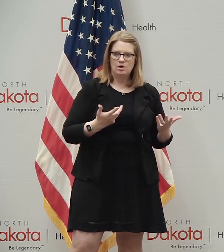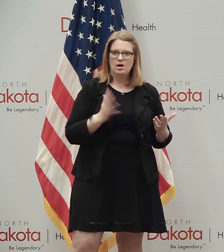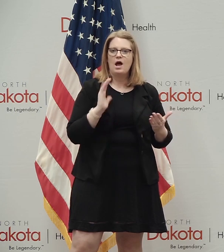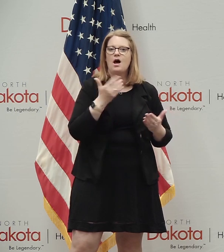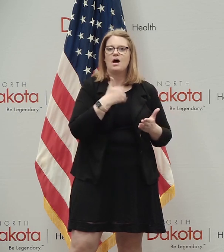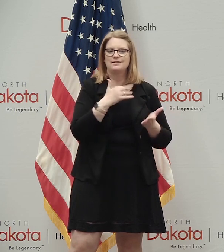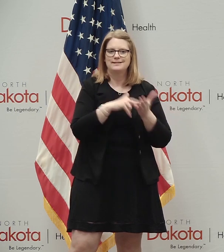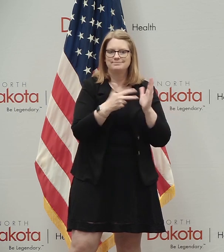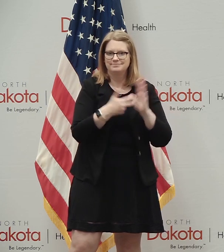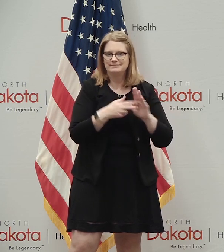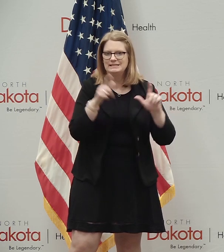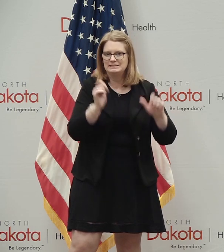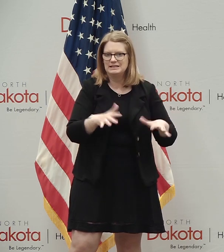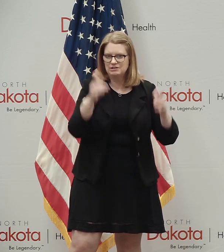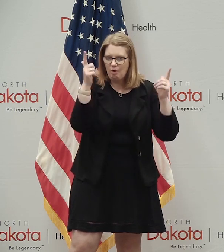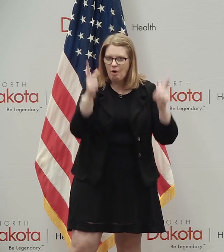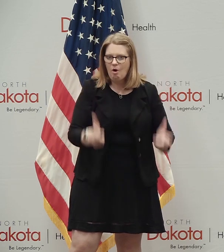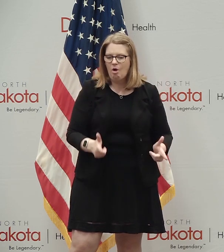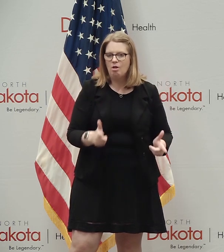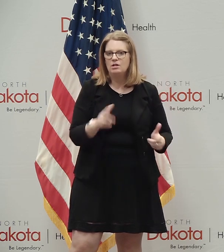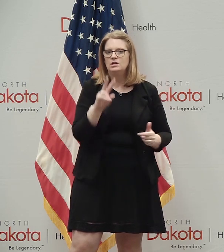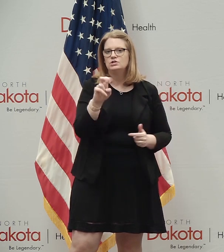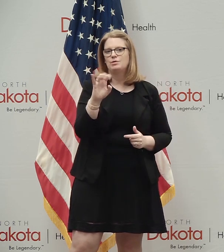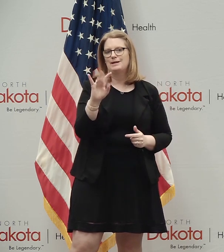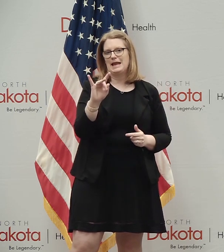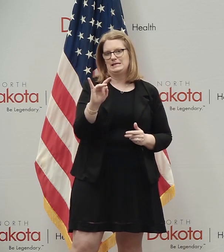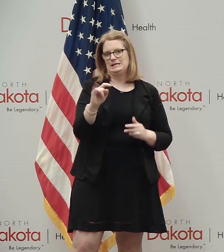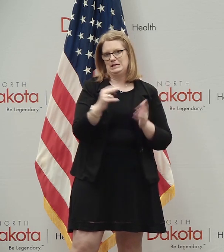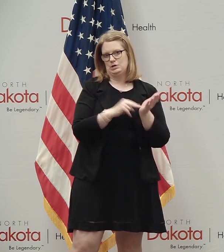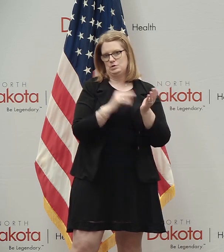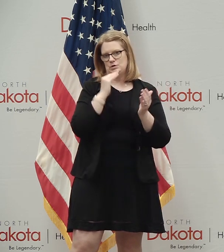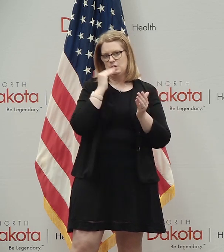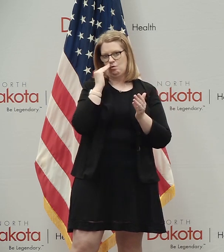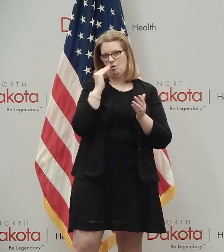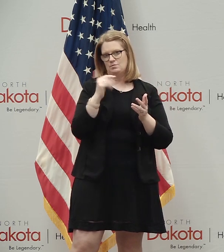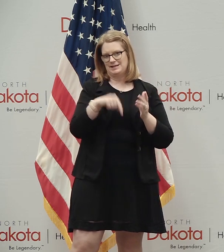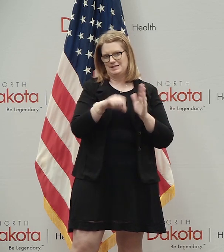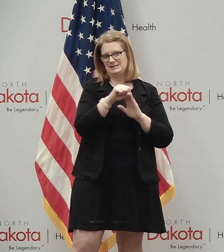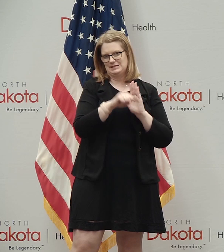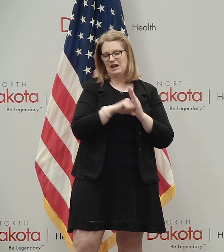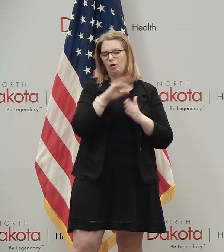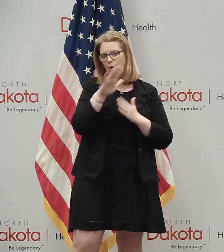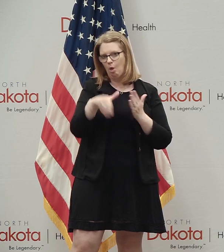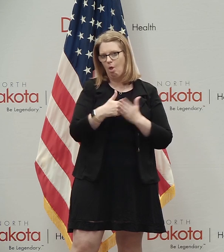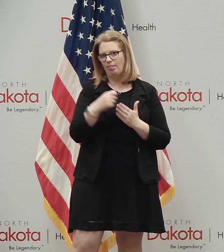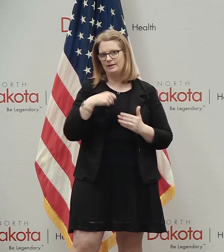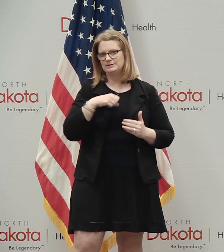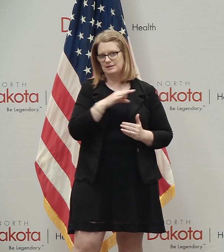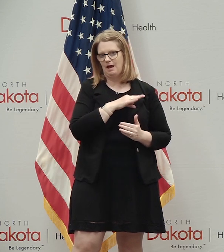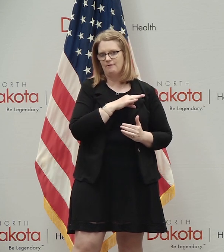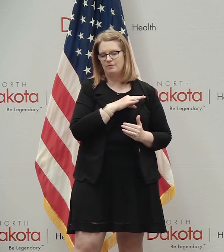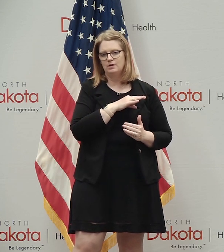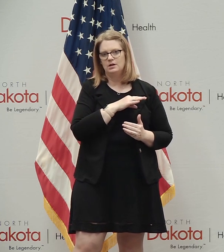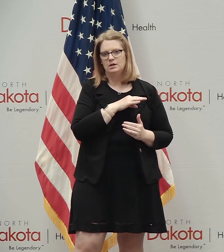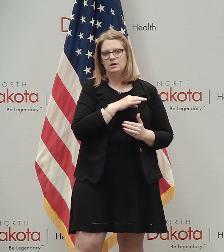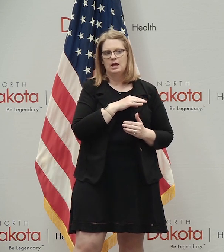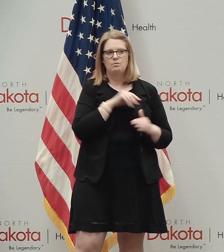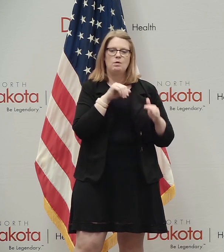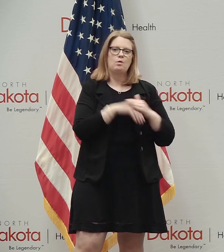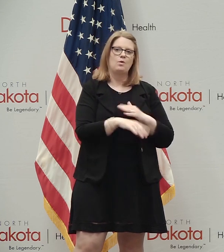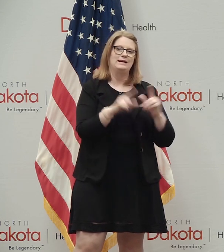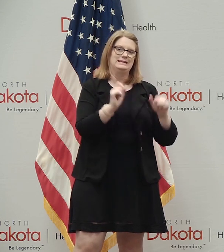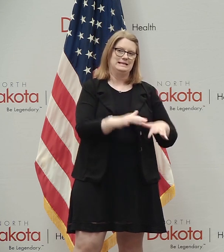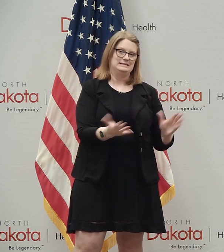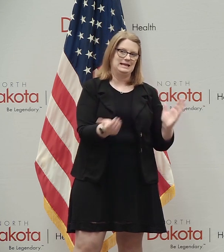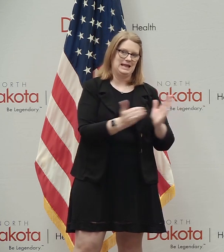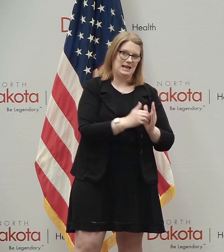to test all 218 facilities in the state and all staff in the state. And we'll be doing more retesting. But